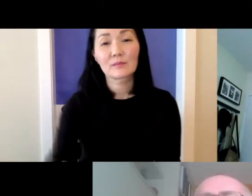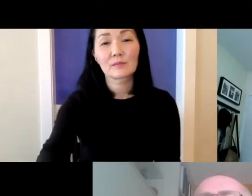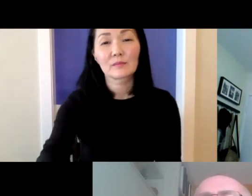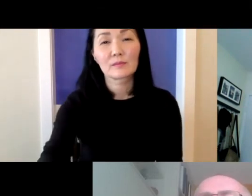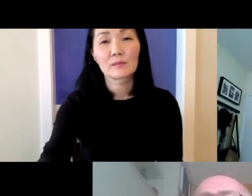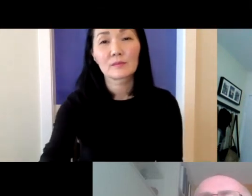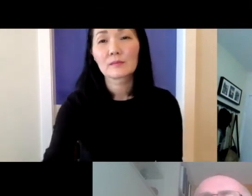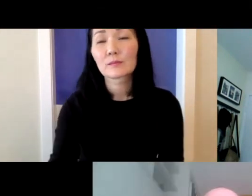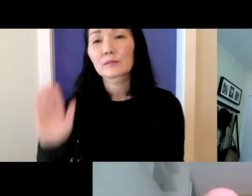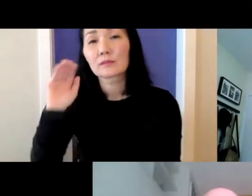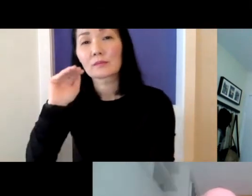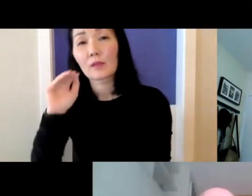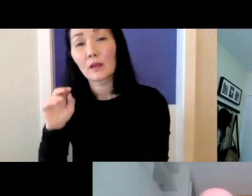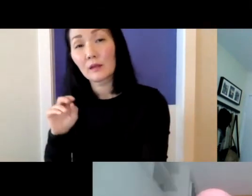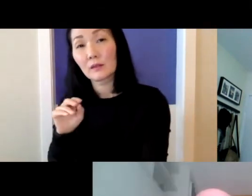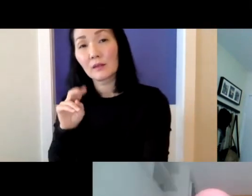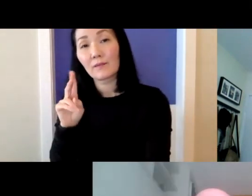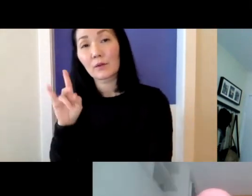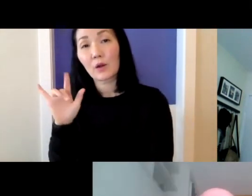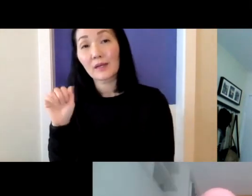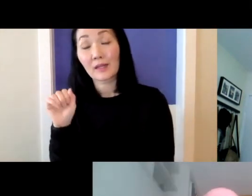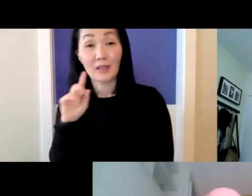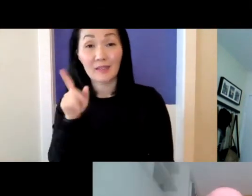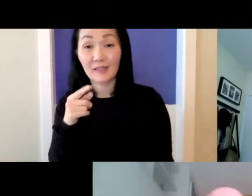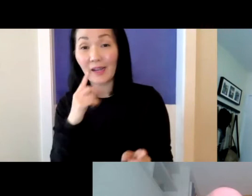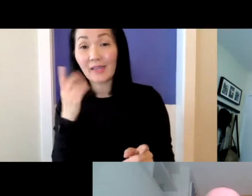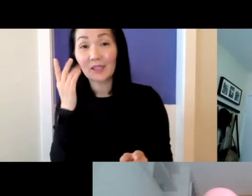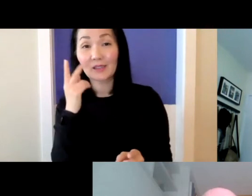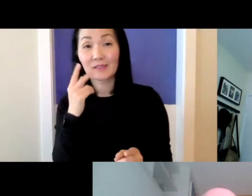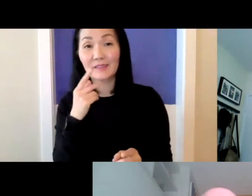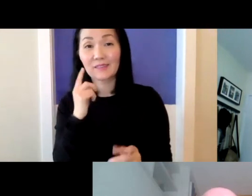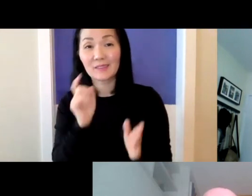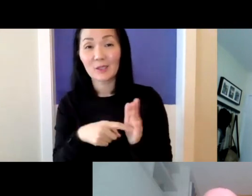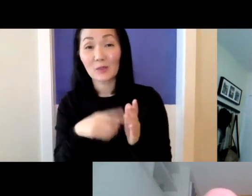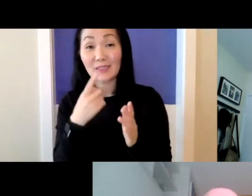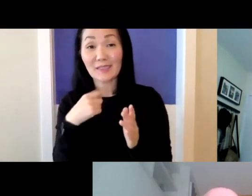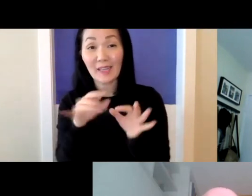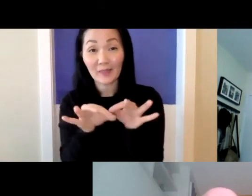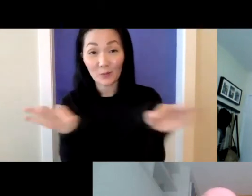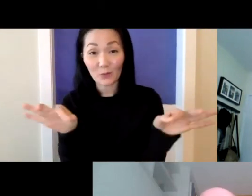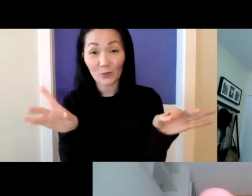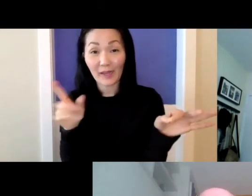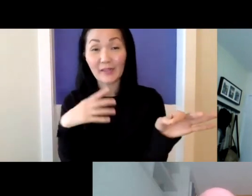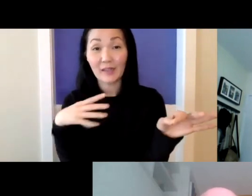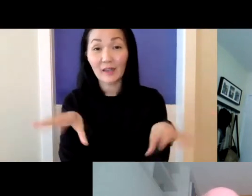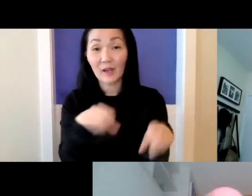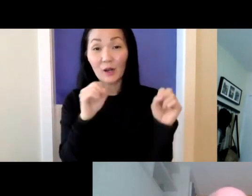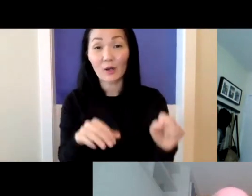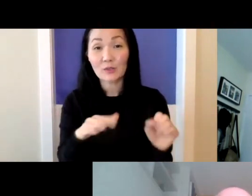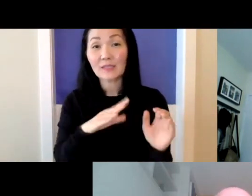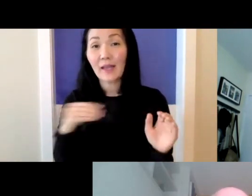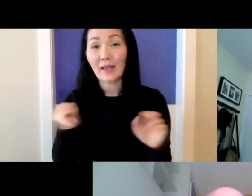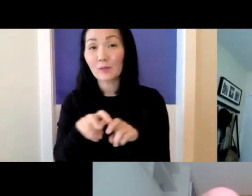And hey, Veronica, I just noticed that hosts and panelists can't vote. So this is going to be audience only. Mm-hmm.